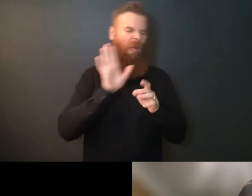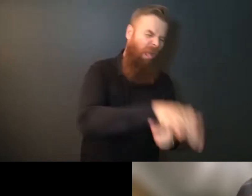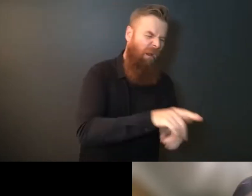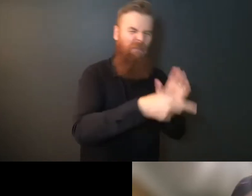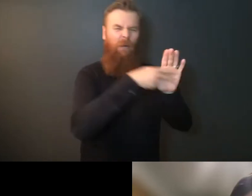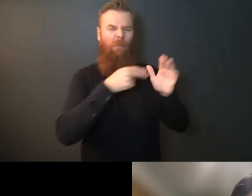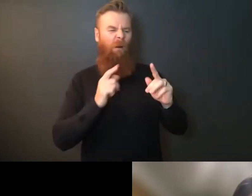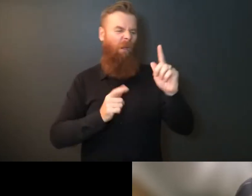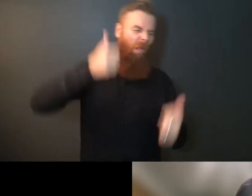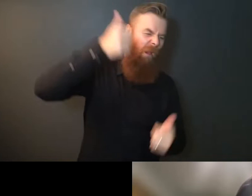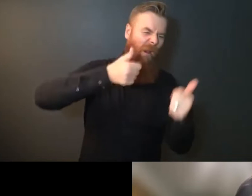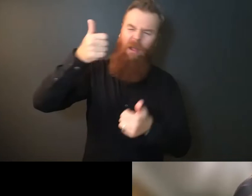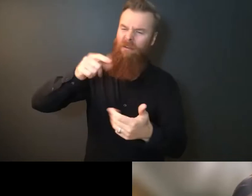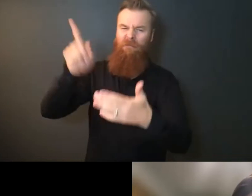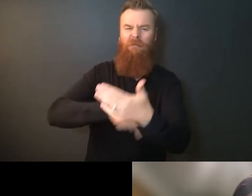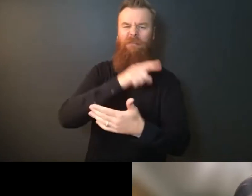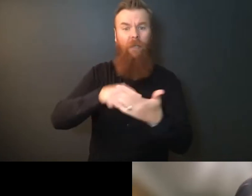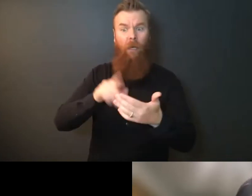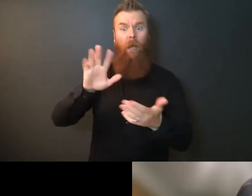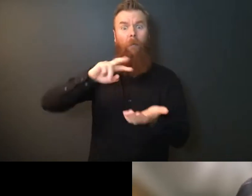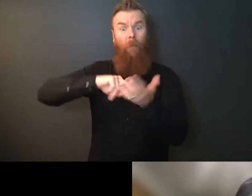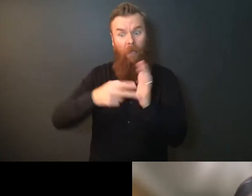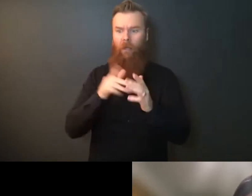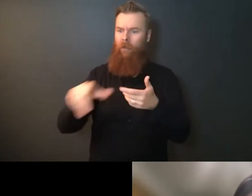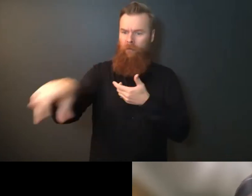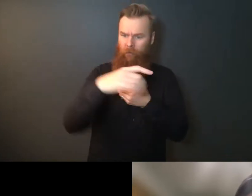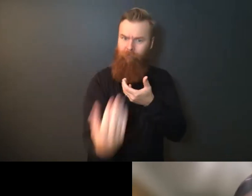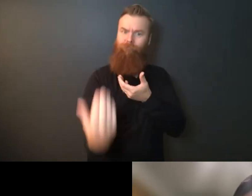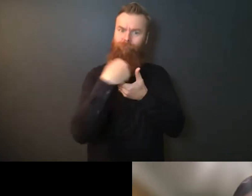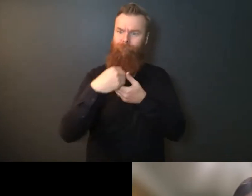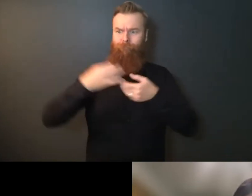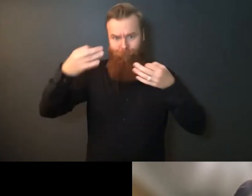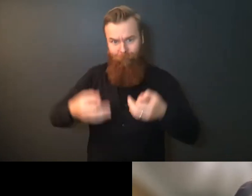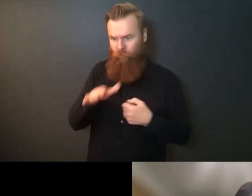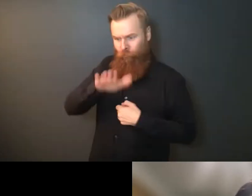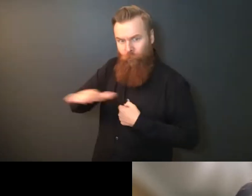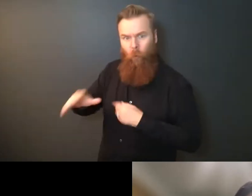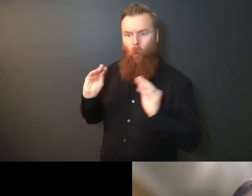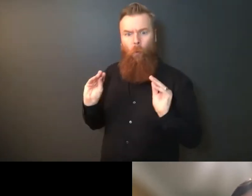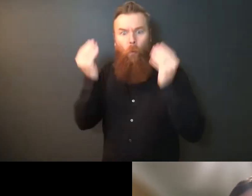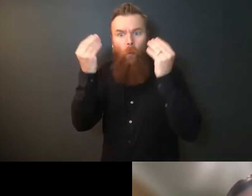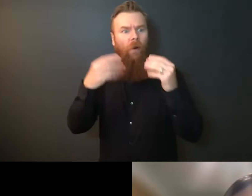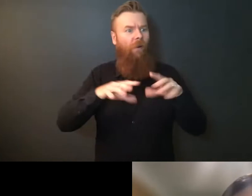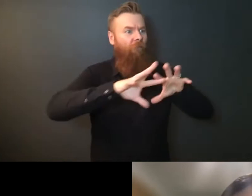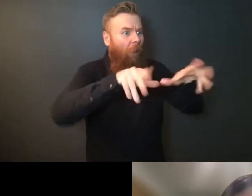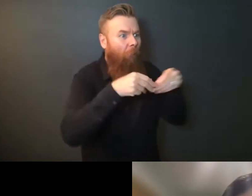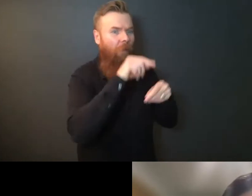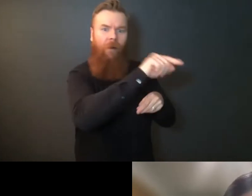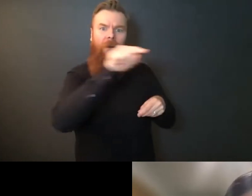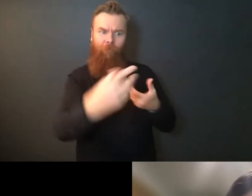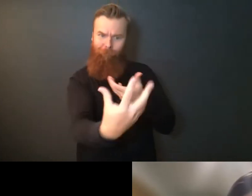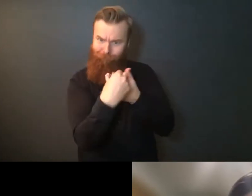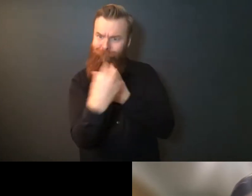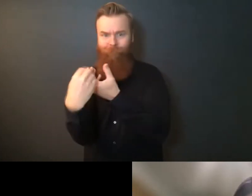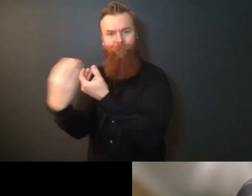meaningful inclusion of children, youth, and their families. So the tools and approaches that we are hoping to include in this